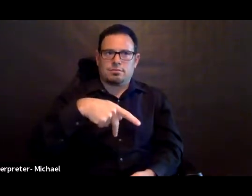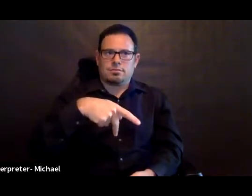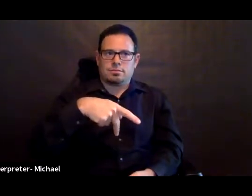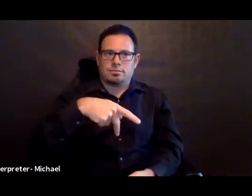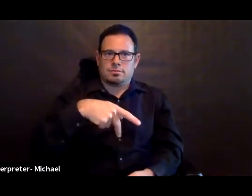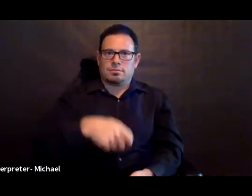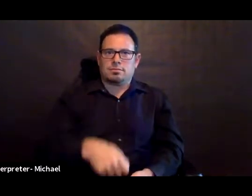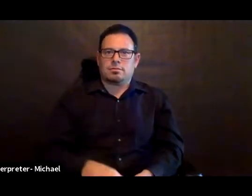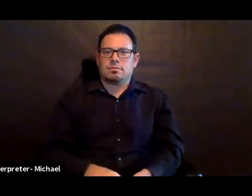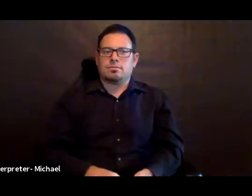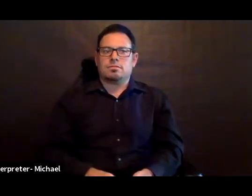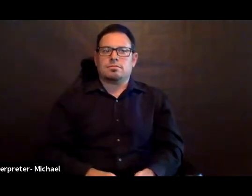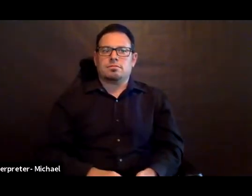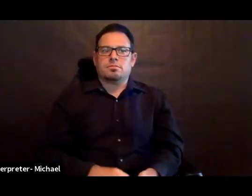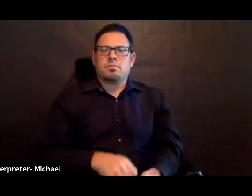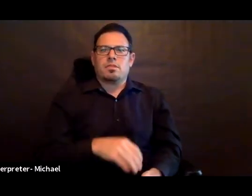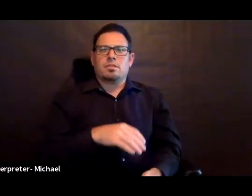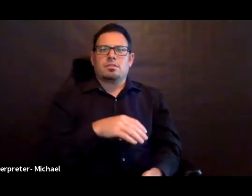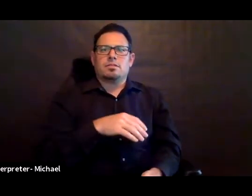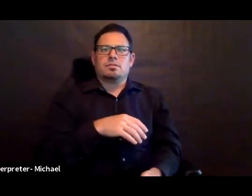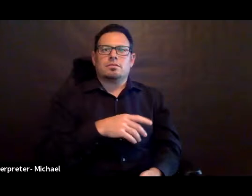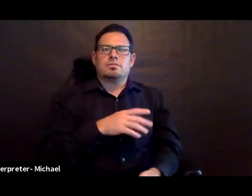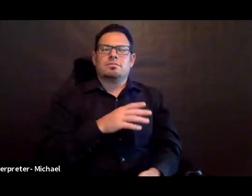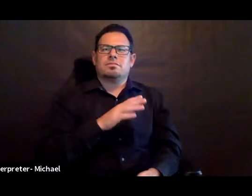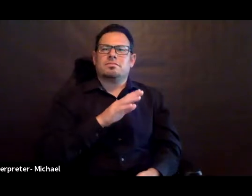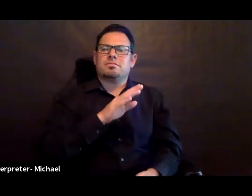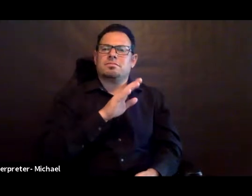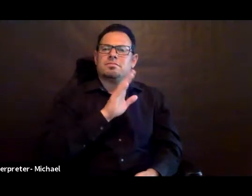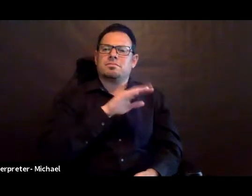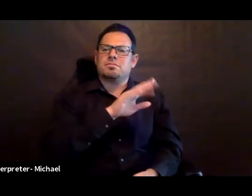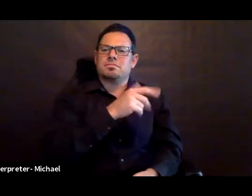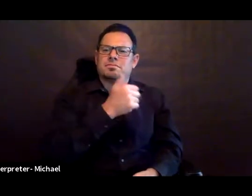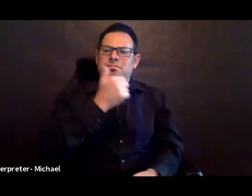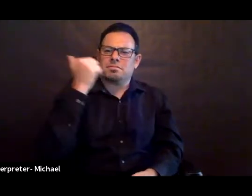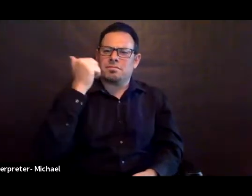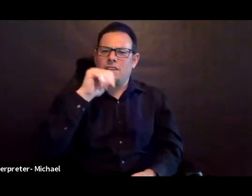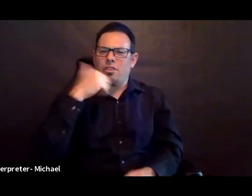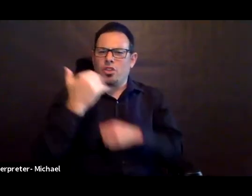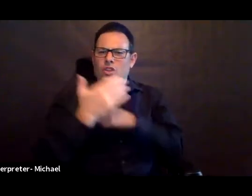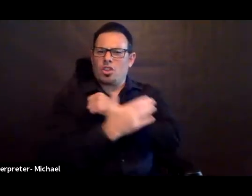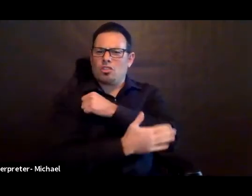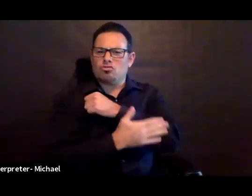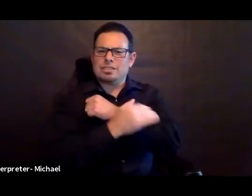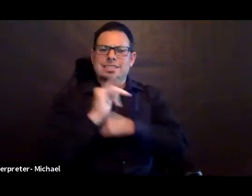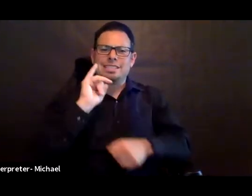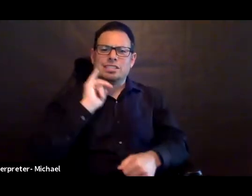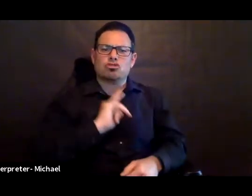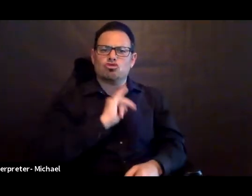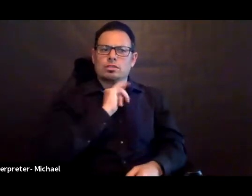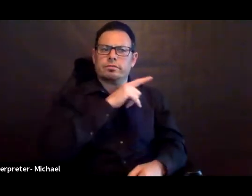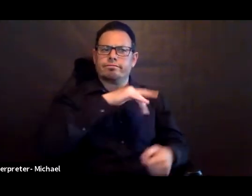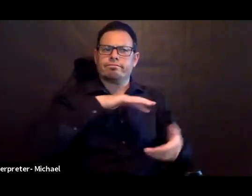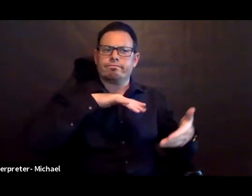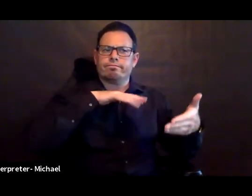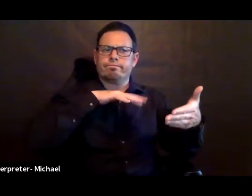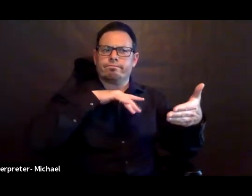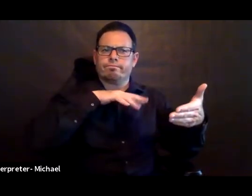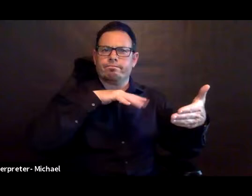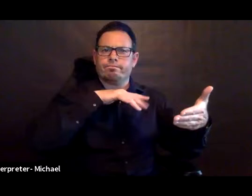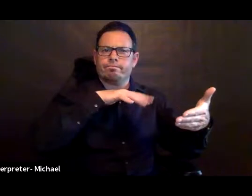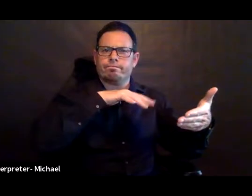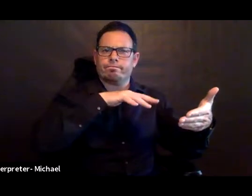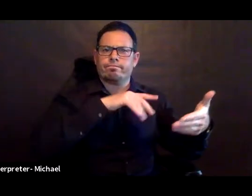one, showing that the Pfizer vaccine specifically seems to be decreasing in effectiveness. Of course, that catches headlines. How concerned should people